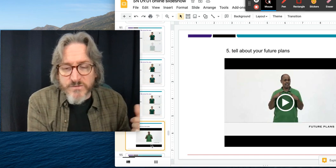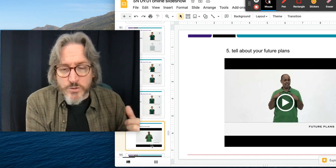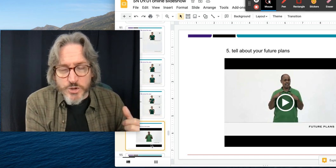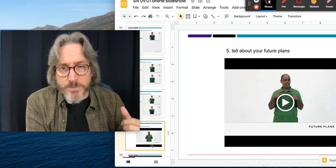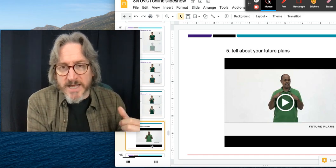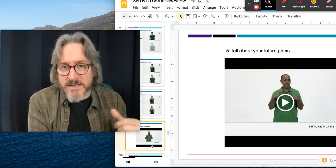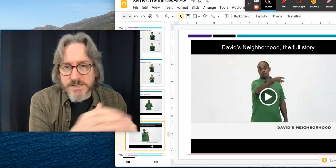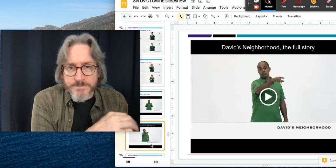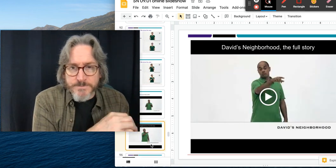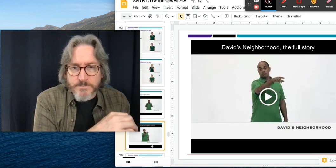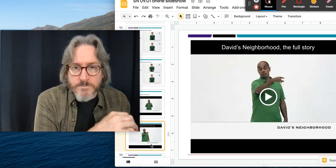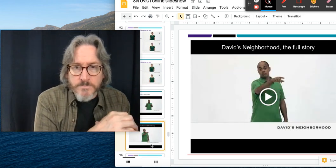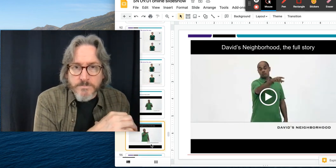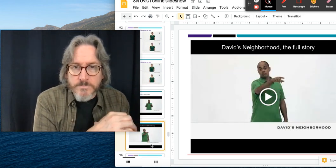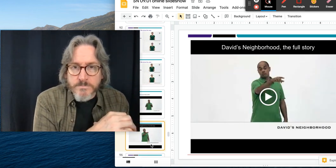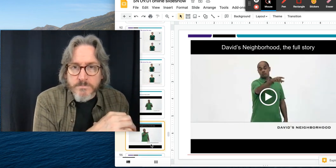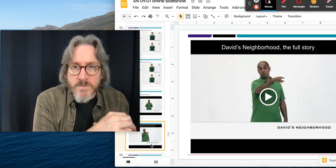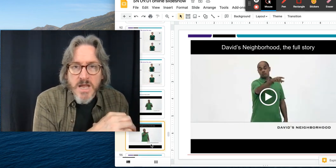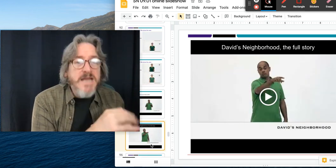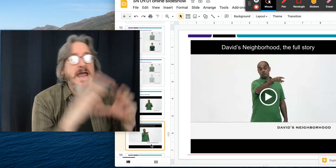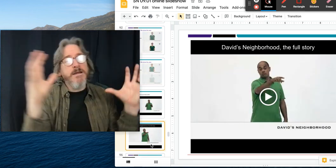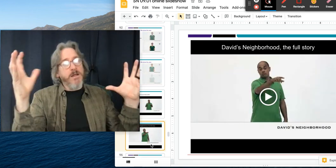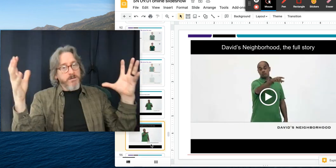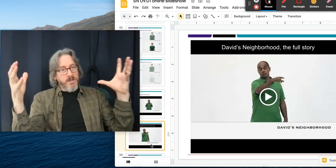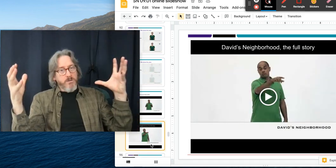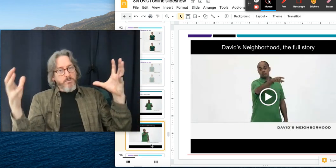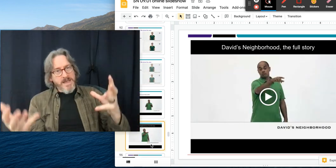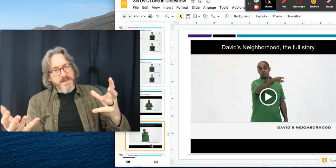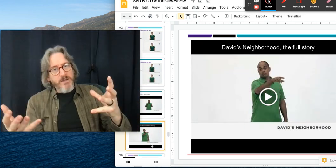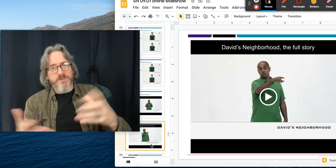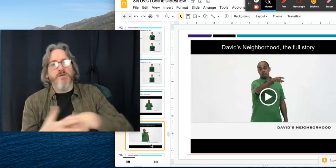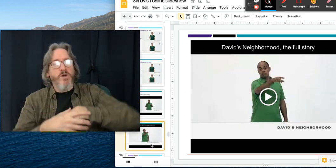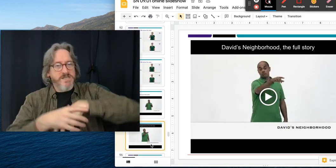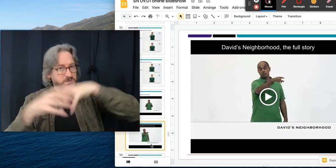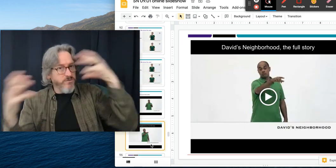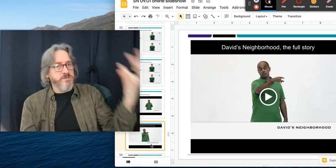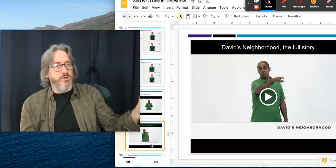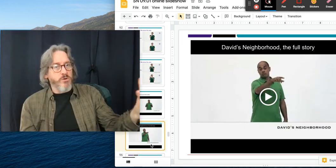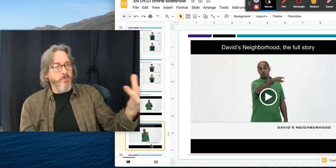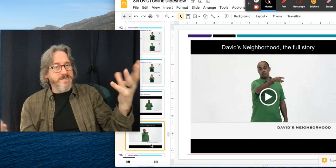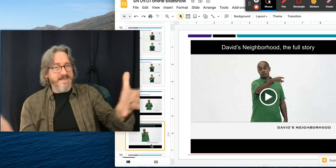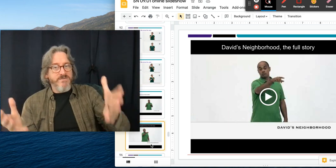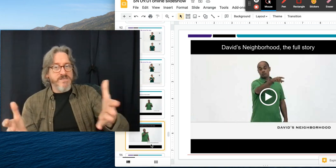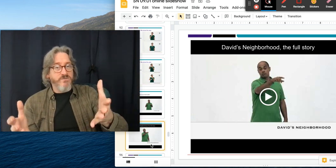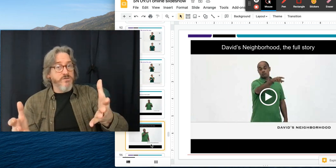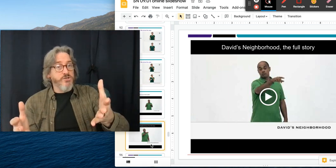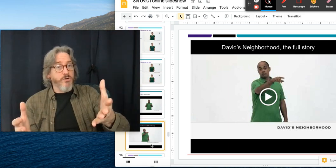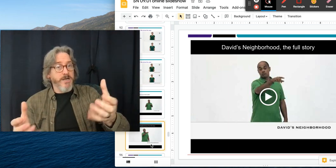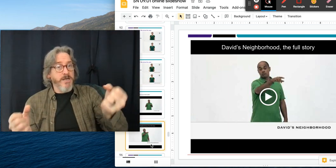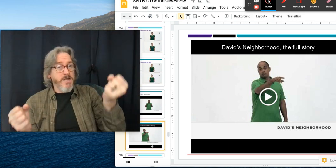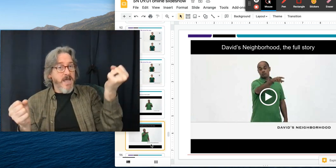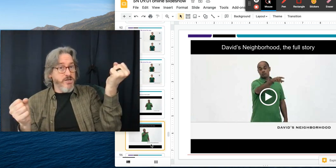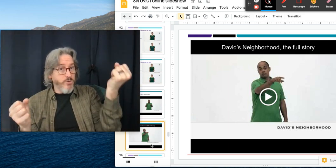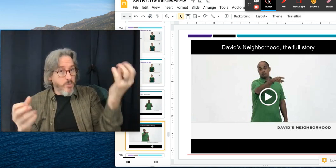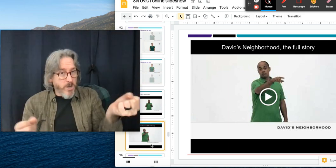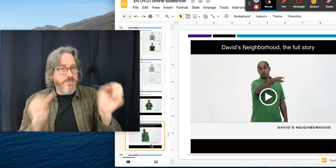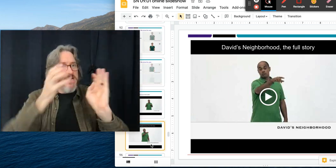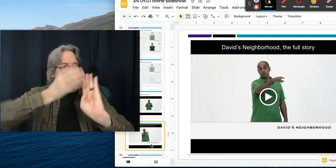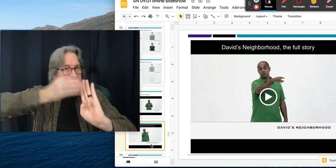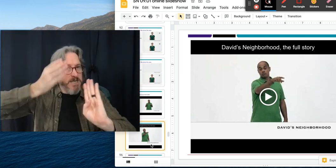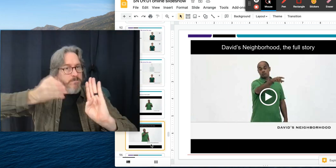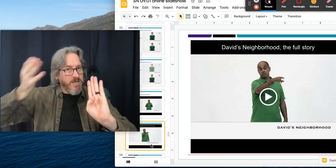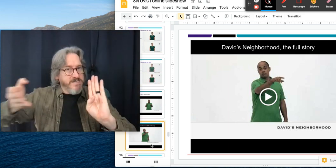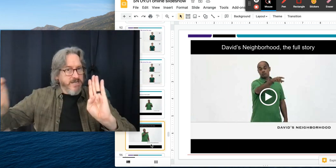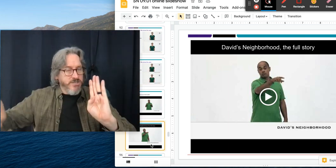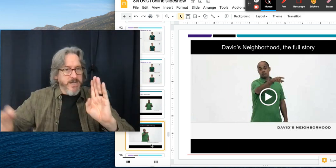and then future plans. Then ending it with what's the full story, what's David's full story, and you can watch